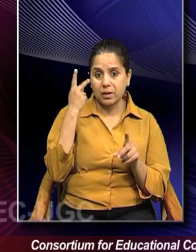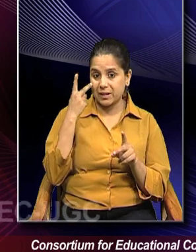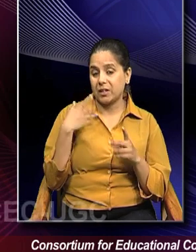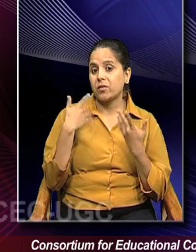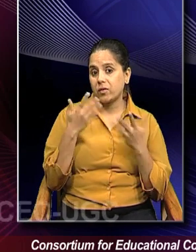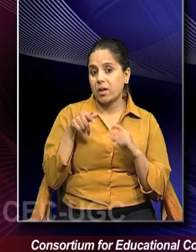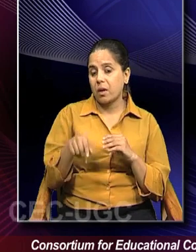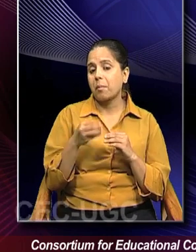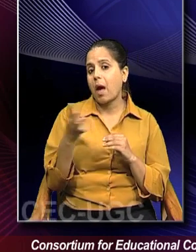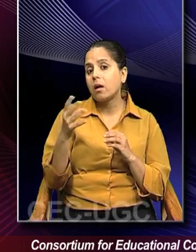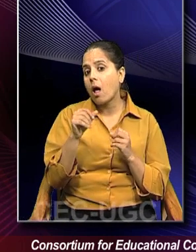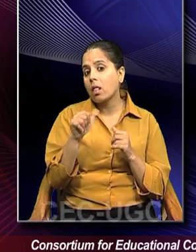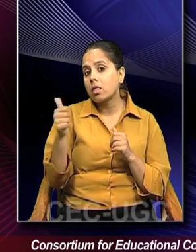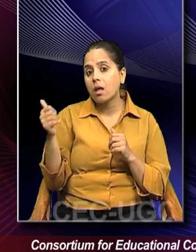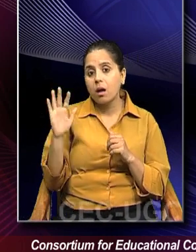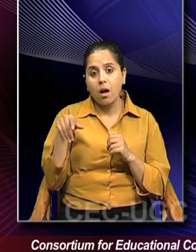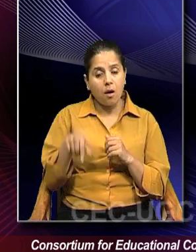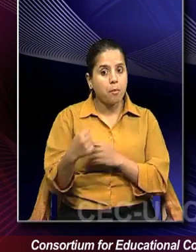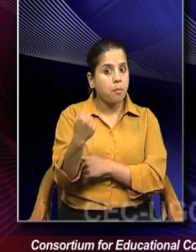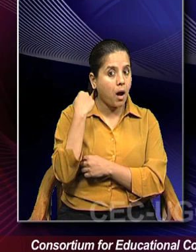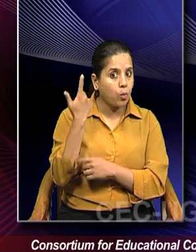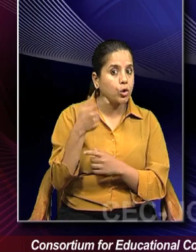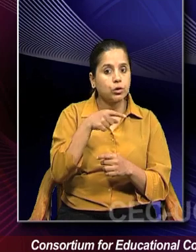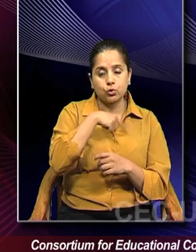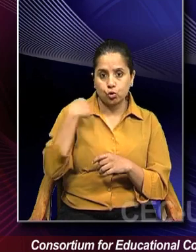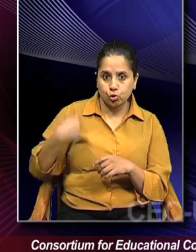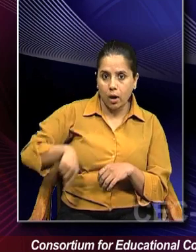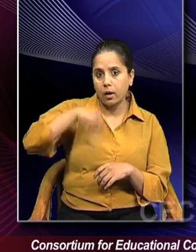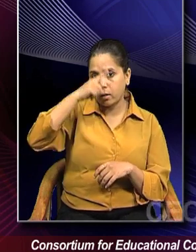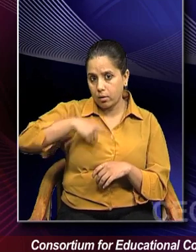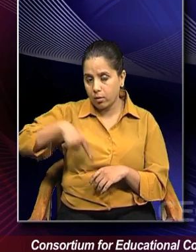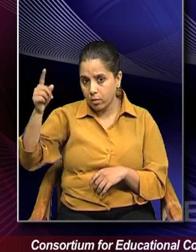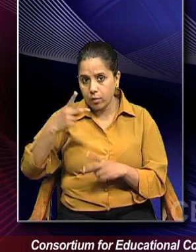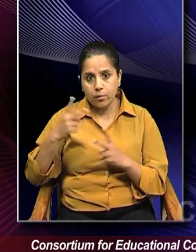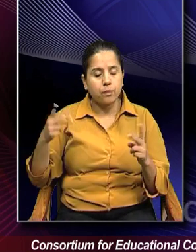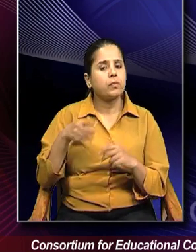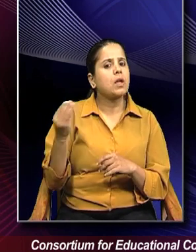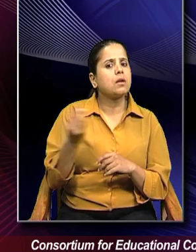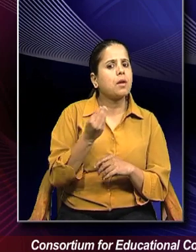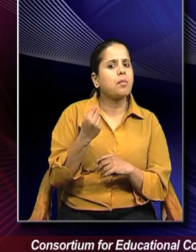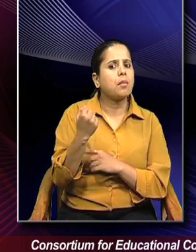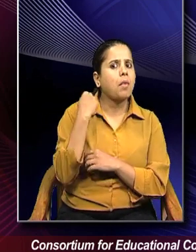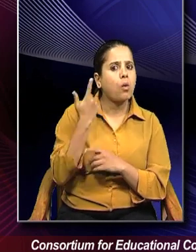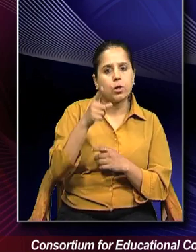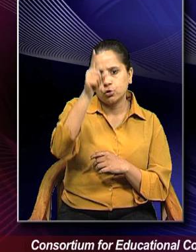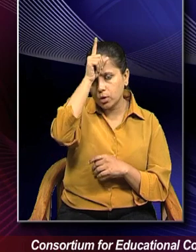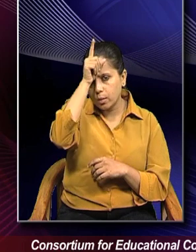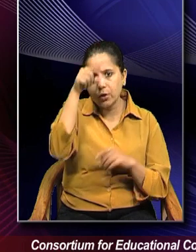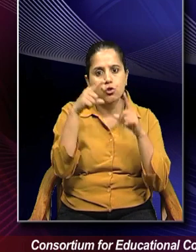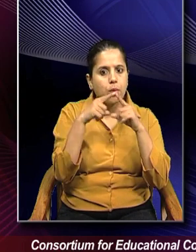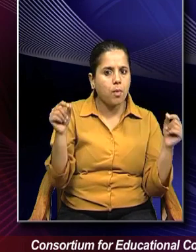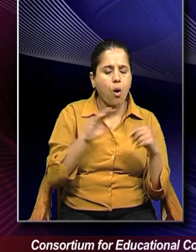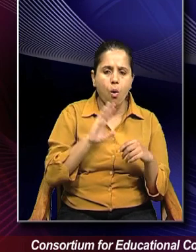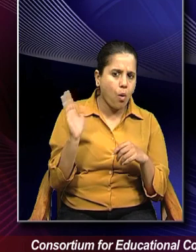how many other powers, including China, India, or some powers like Germany and Japan, they